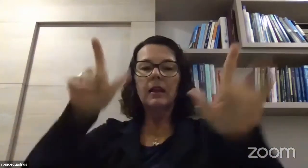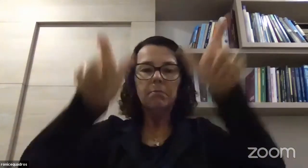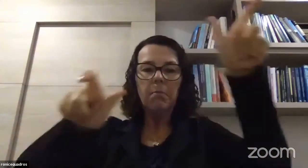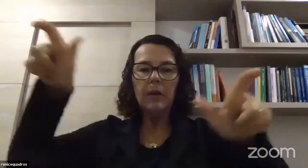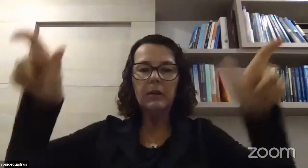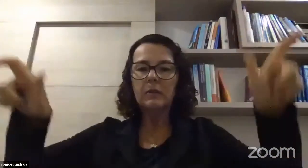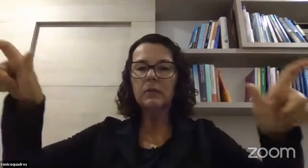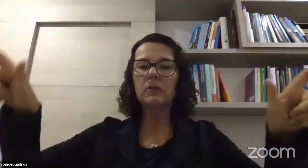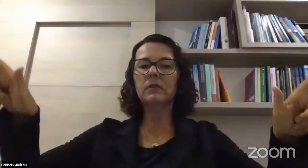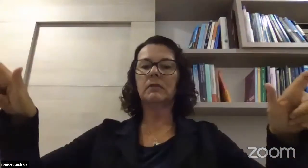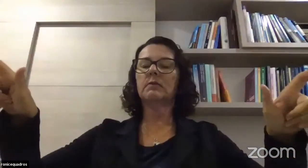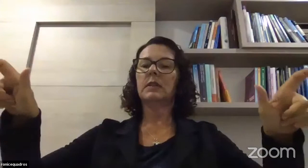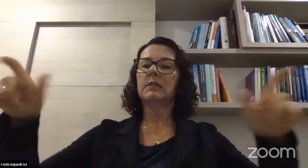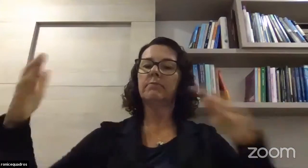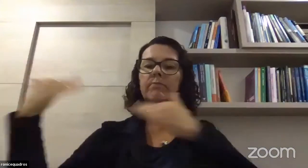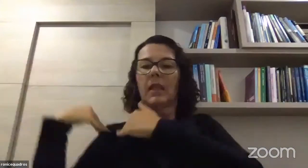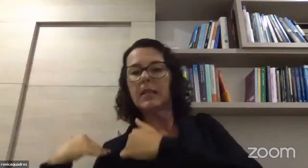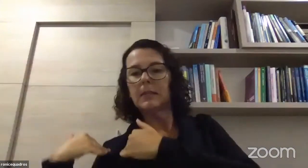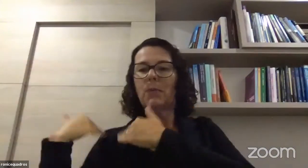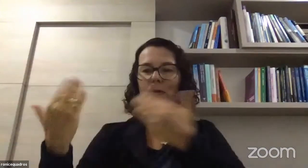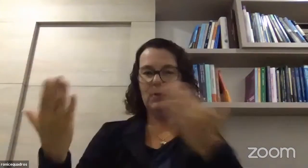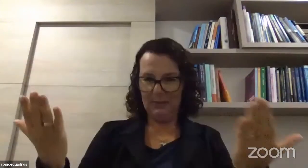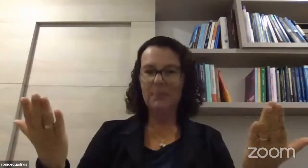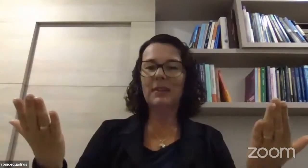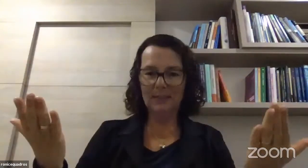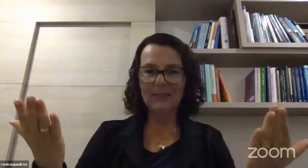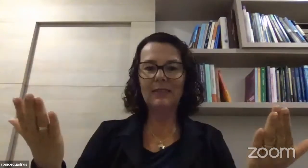and habits.